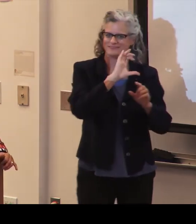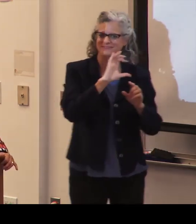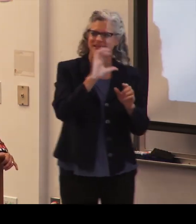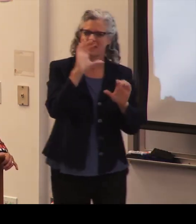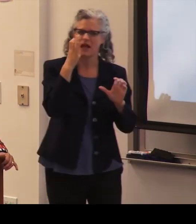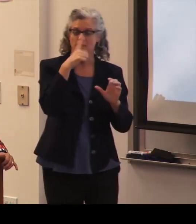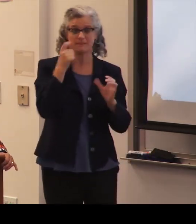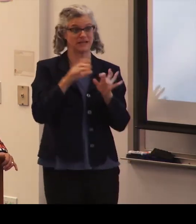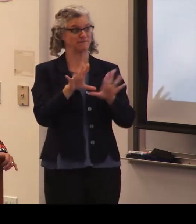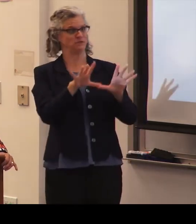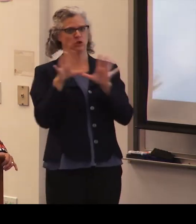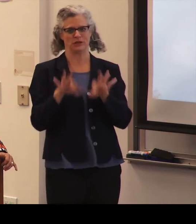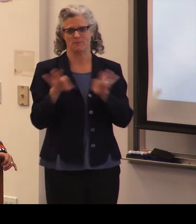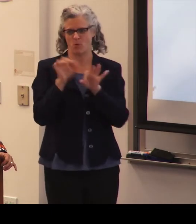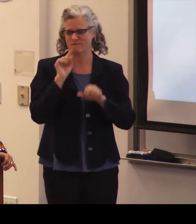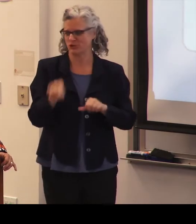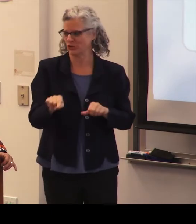So.